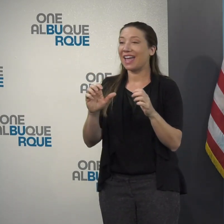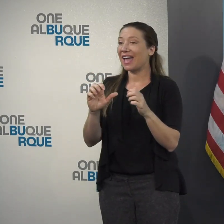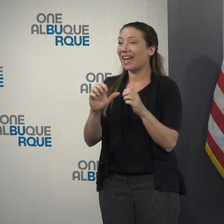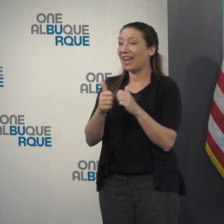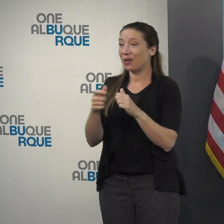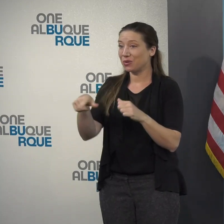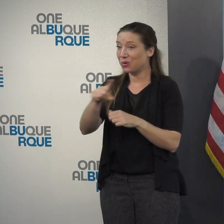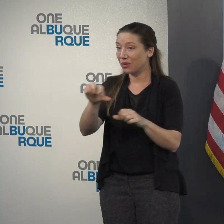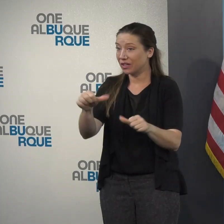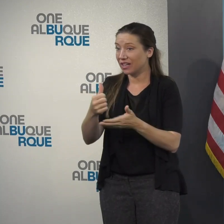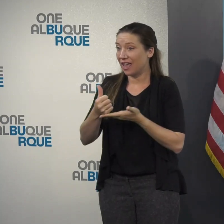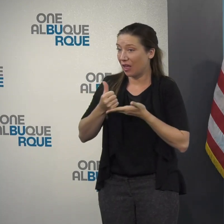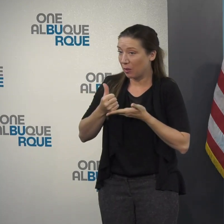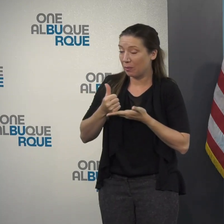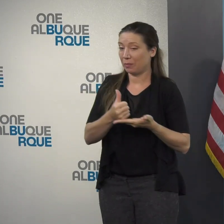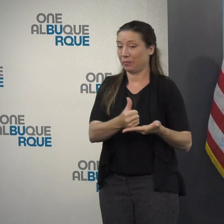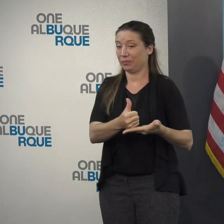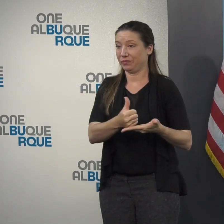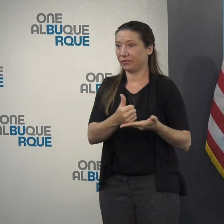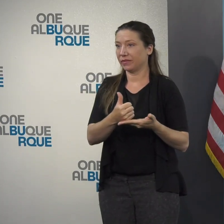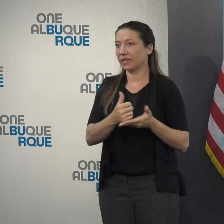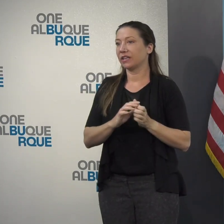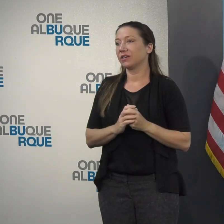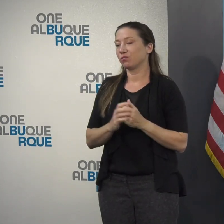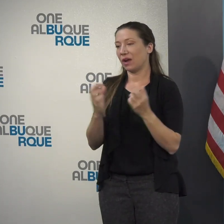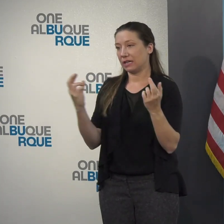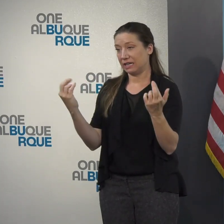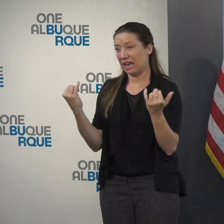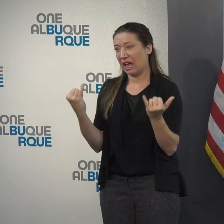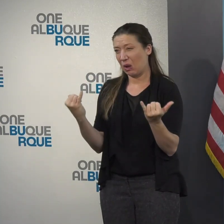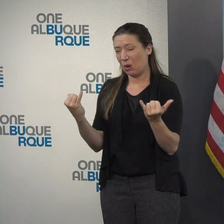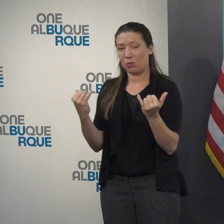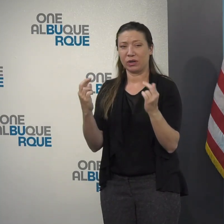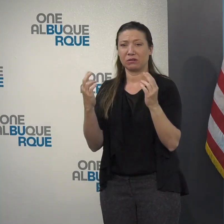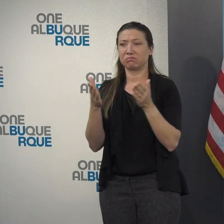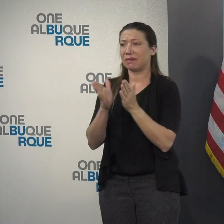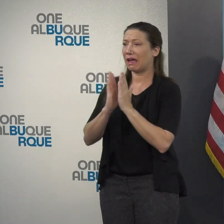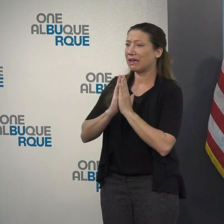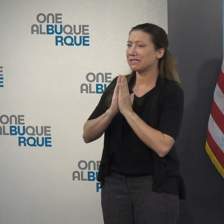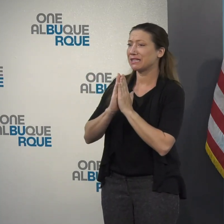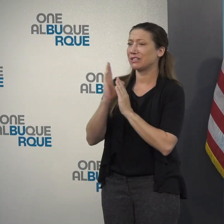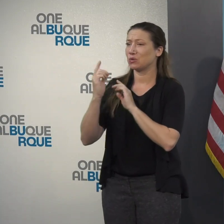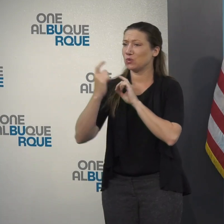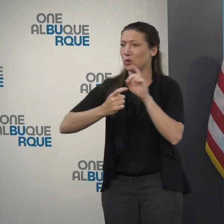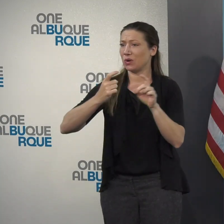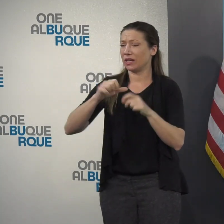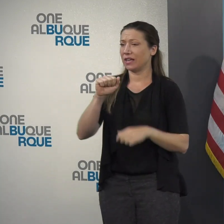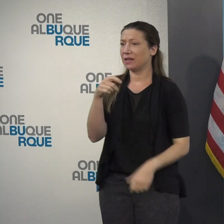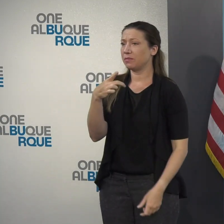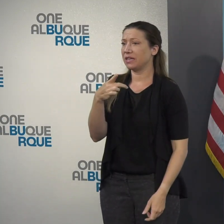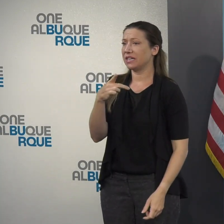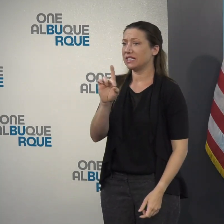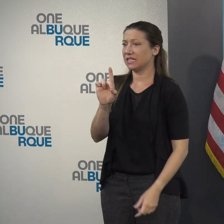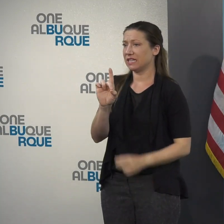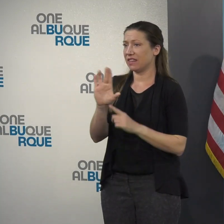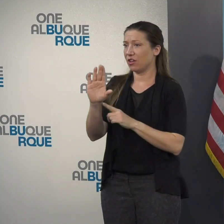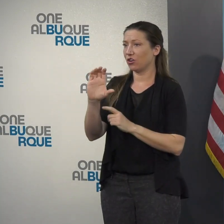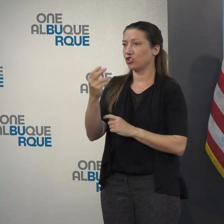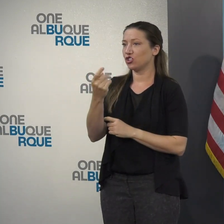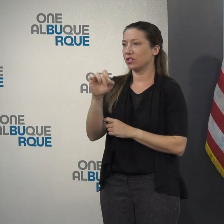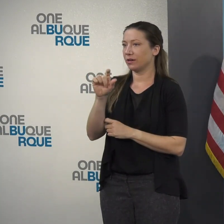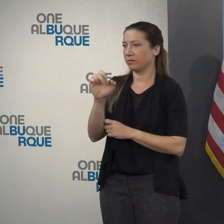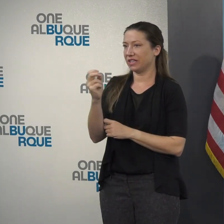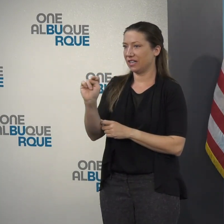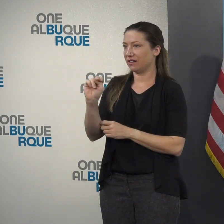to help them and our officers out, we are asking for donations to the APD Chaplains Fund. This is a fund that is used for all sorts of purposes,